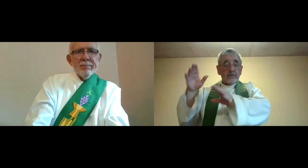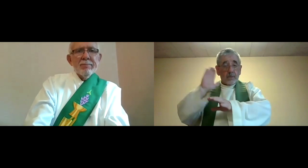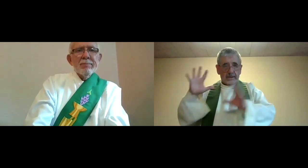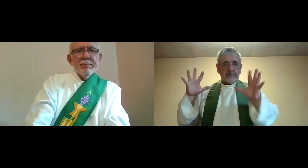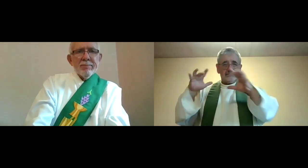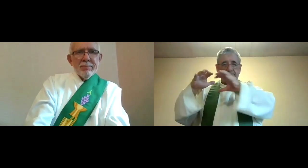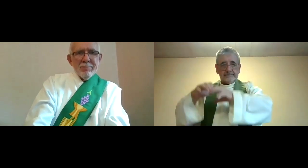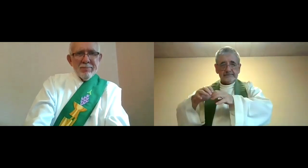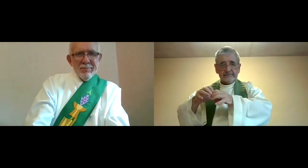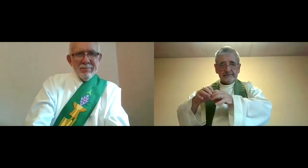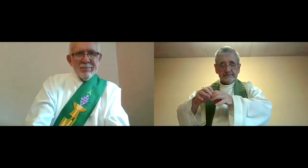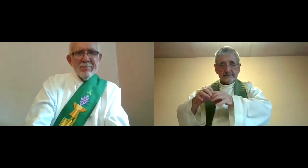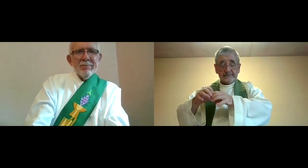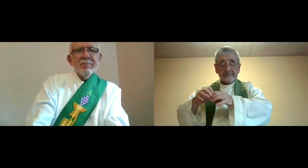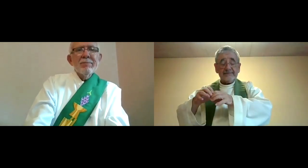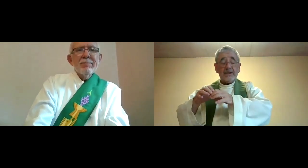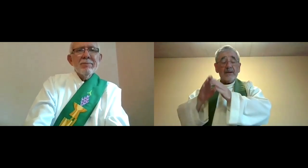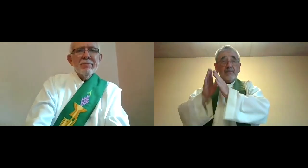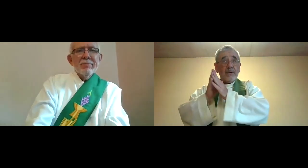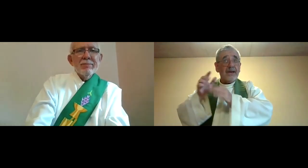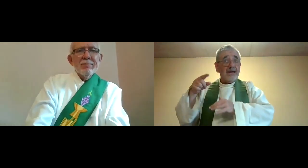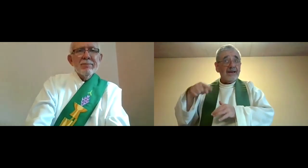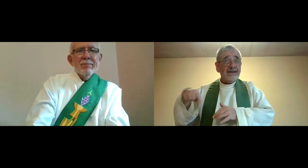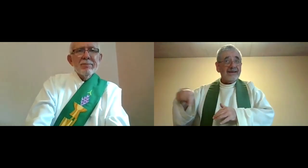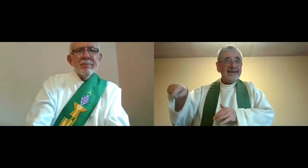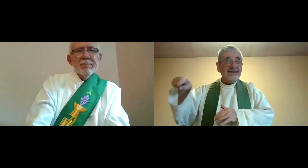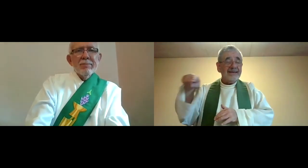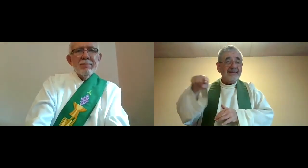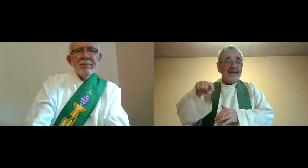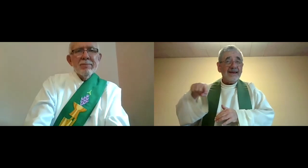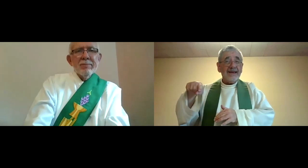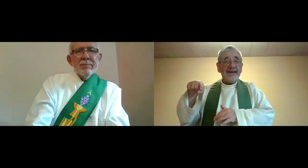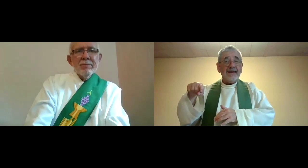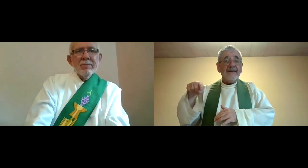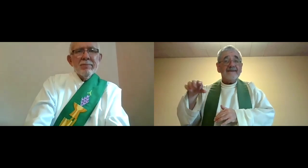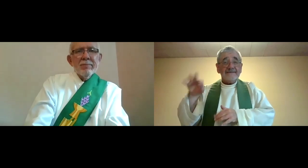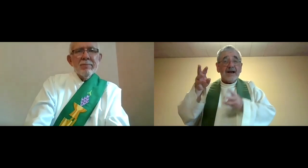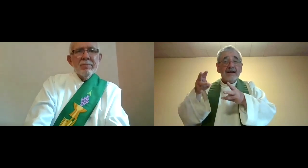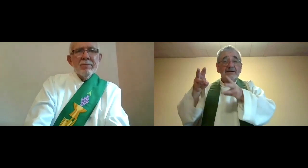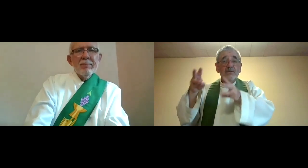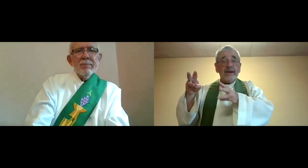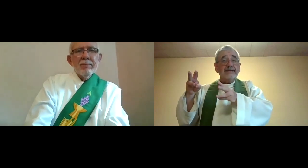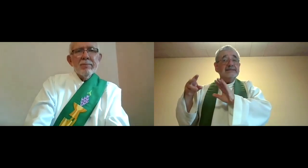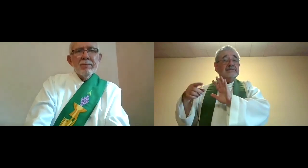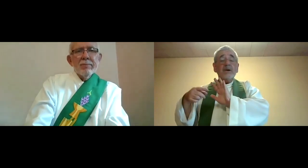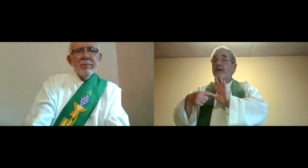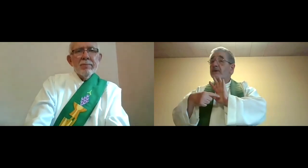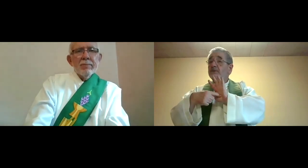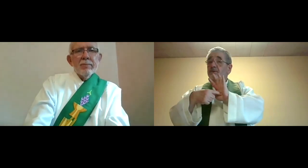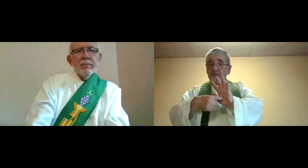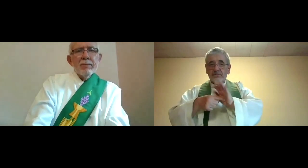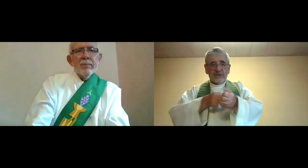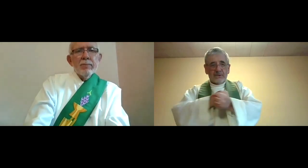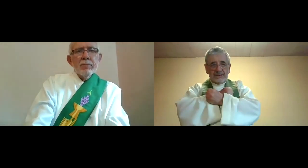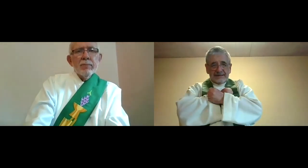Soon, the Republican National Convention will convene. In light of this, we pray that they may find ways to